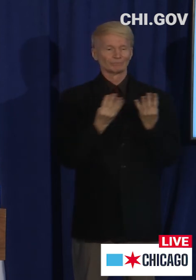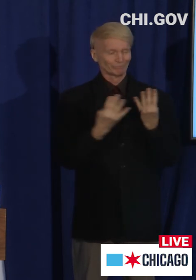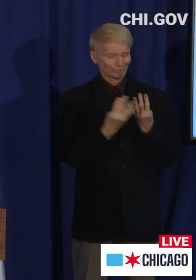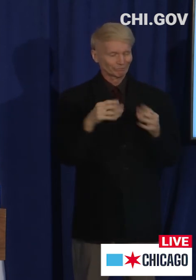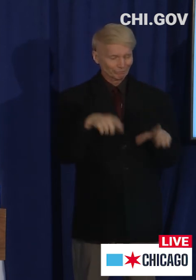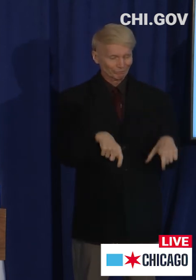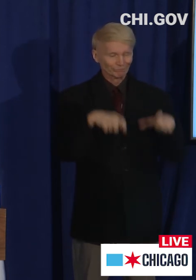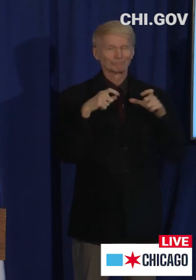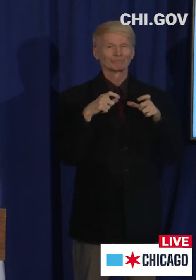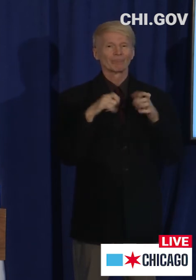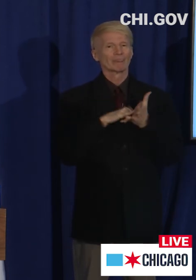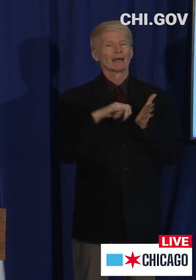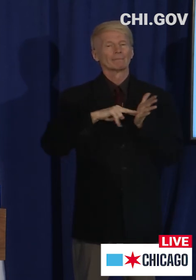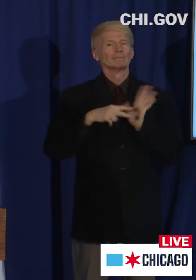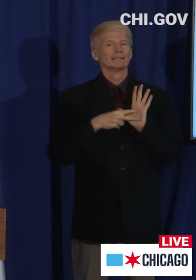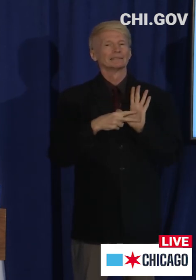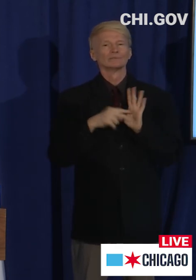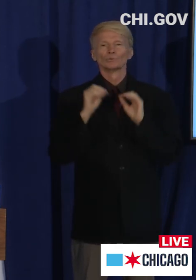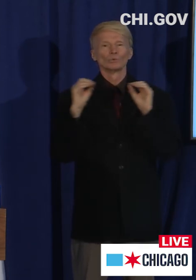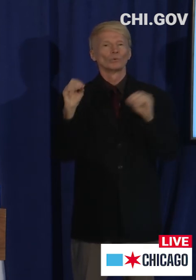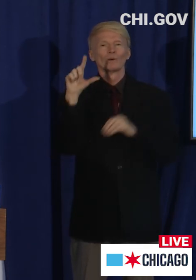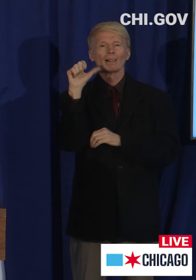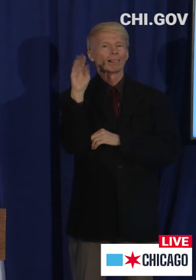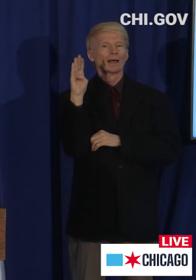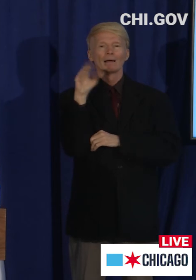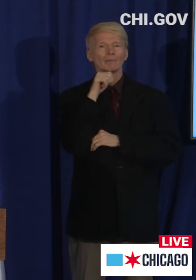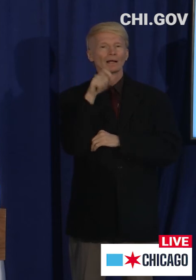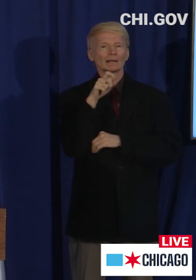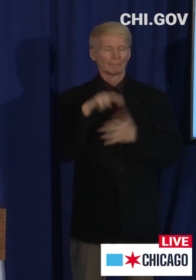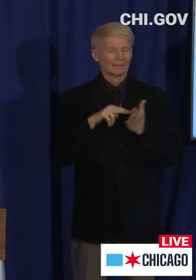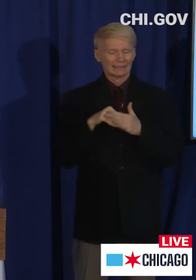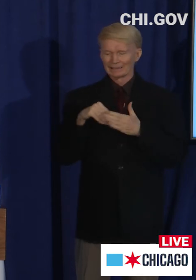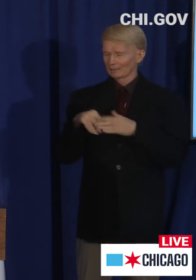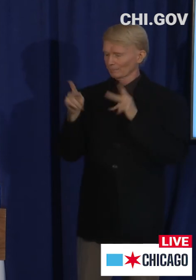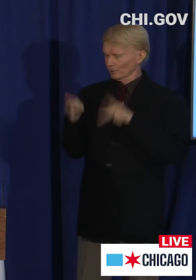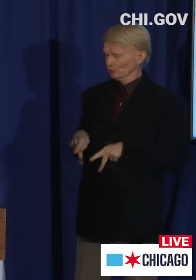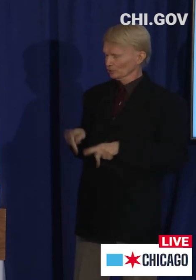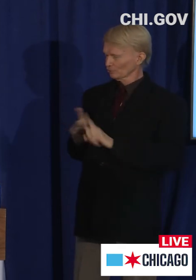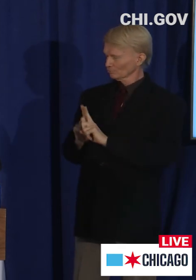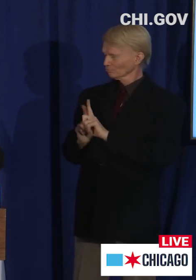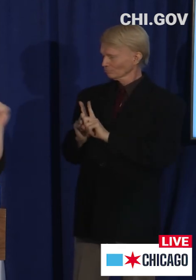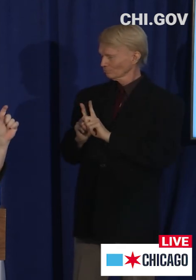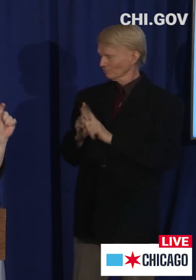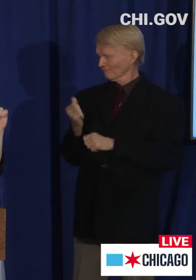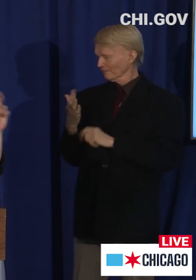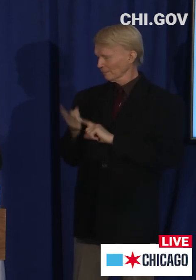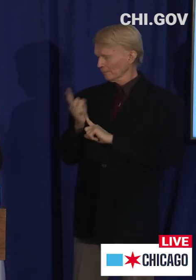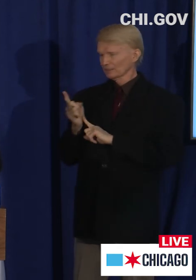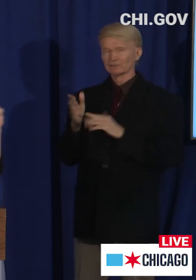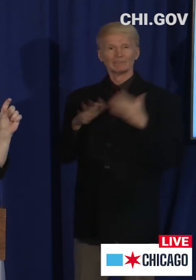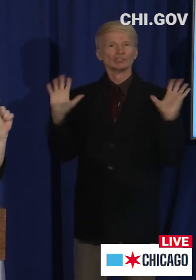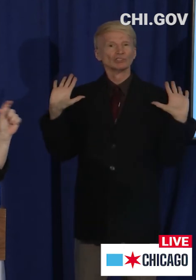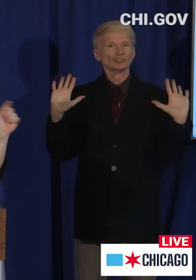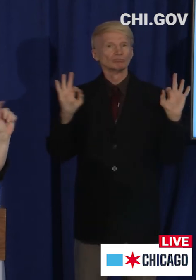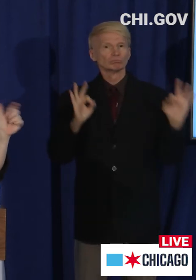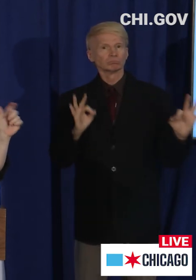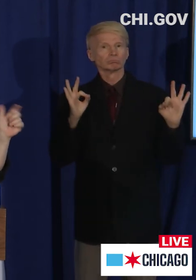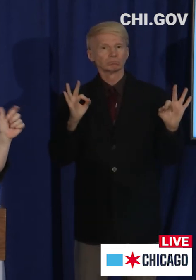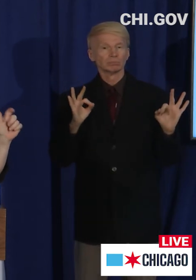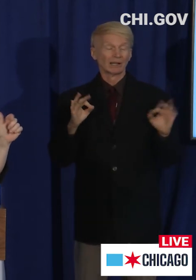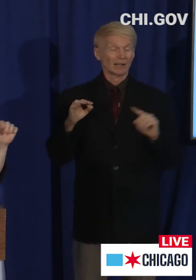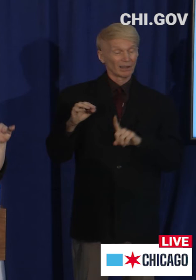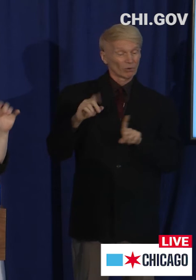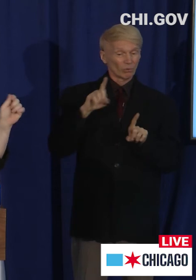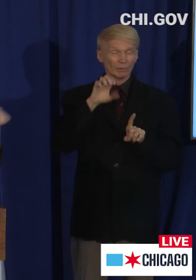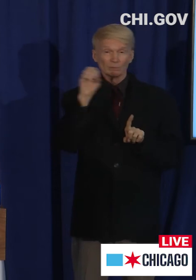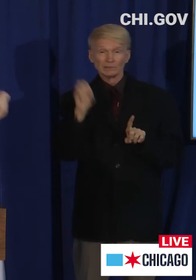you can do without a laboratory. They can be done on the spot in about 15 minutes. They're not quite as accurate, meaning